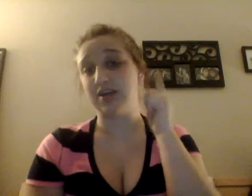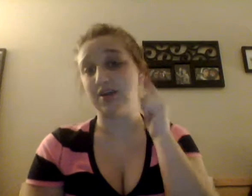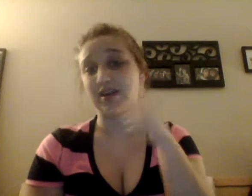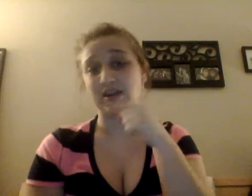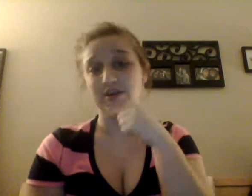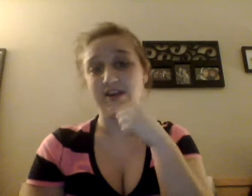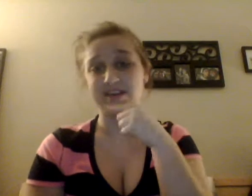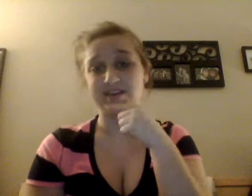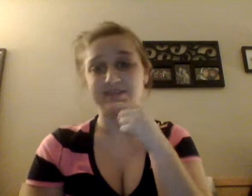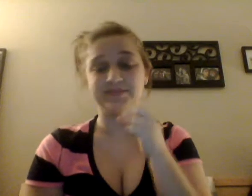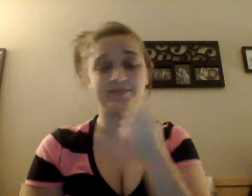Since the earth!